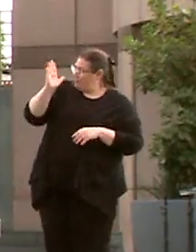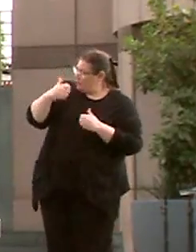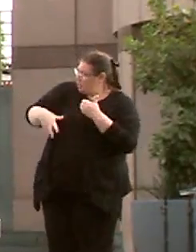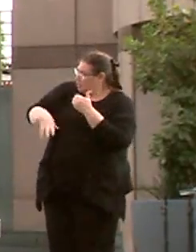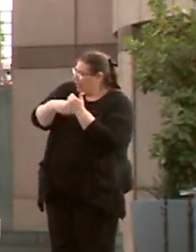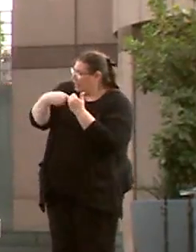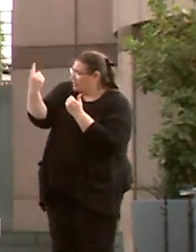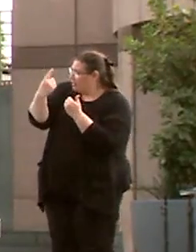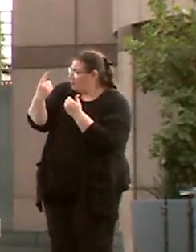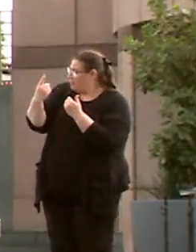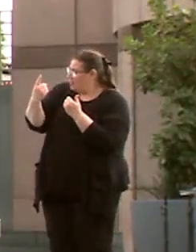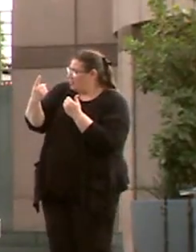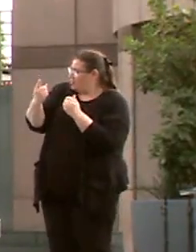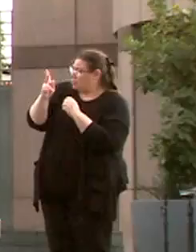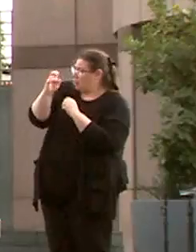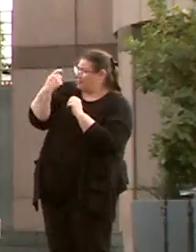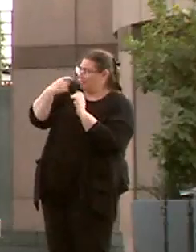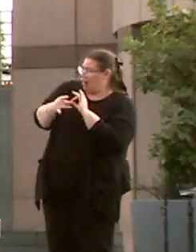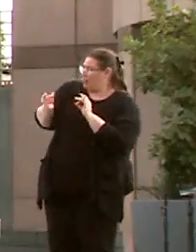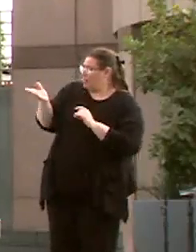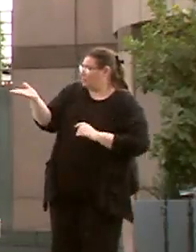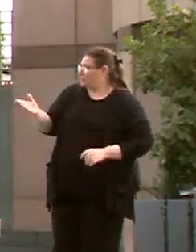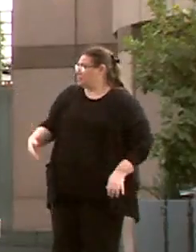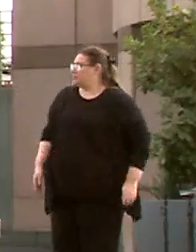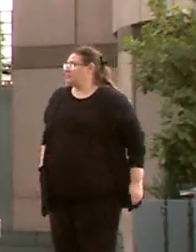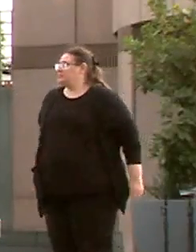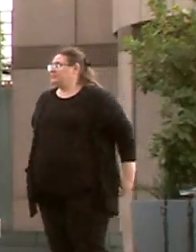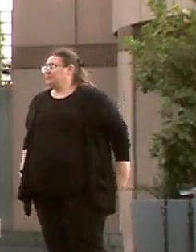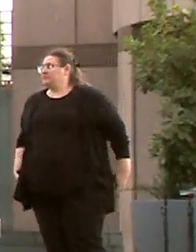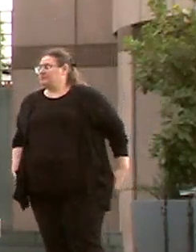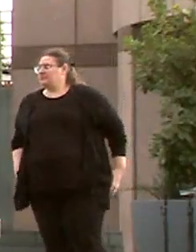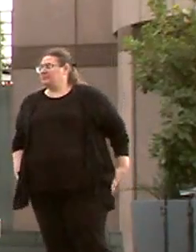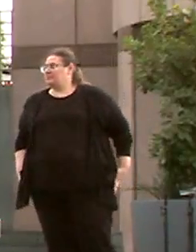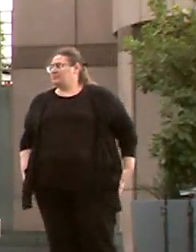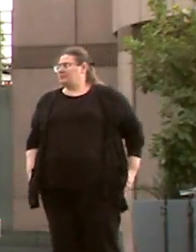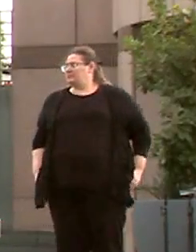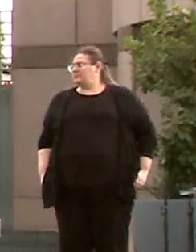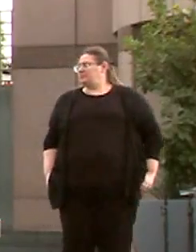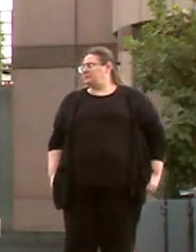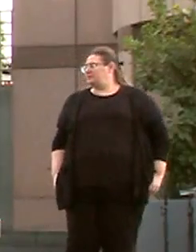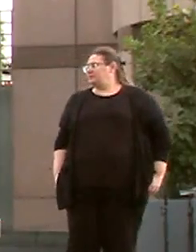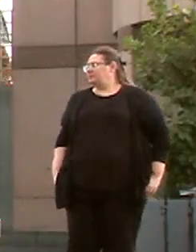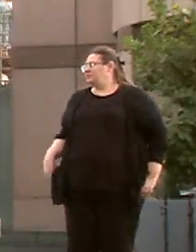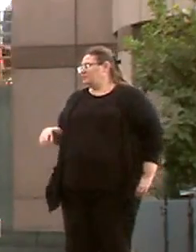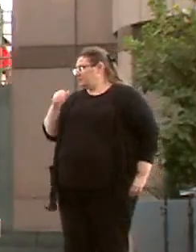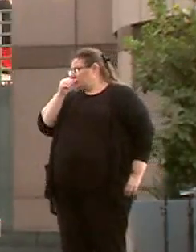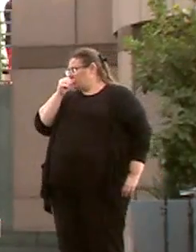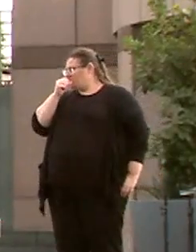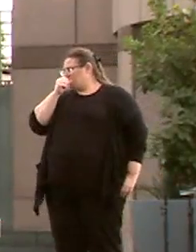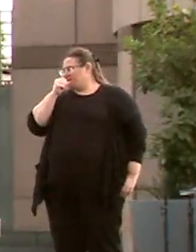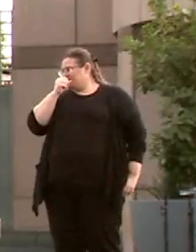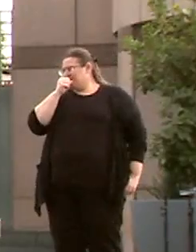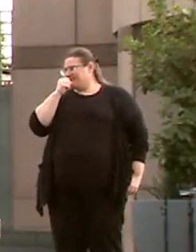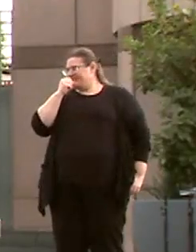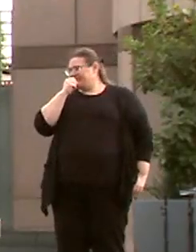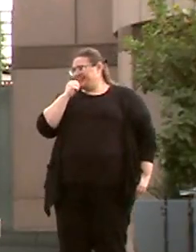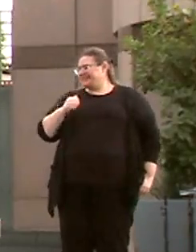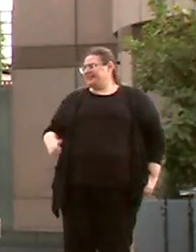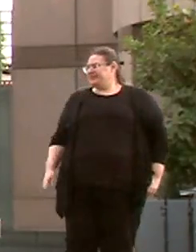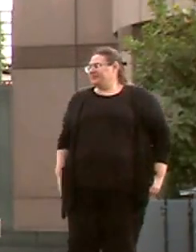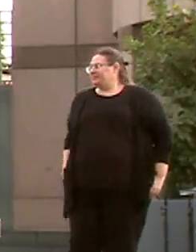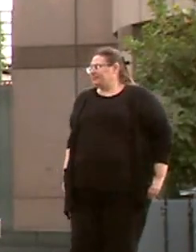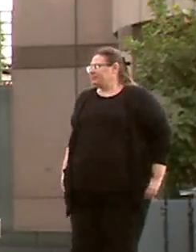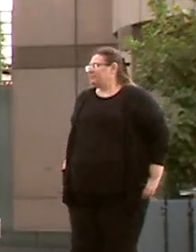add to what Kurt was saying? I was just going to add, I know Nasreen touched on fear, and I think there's also fear